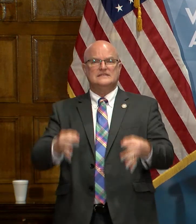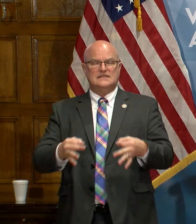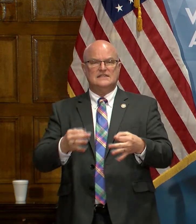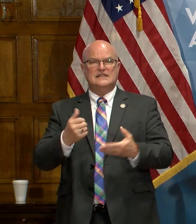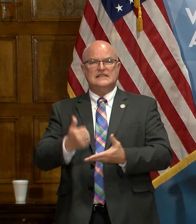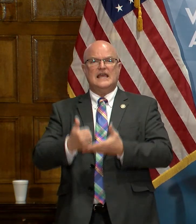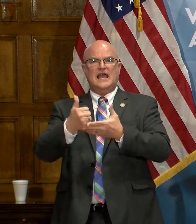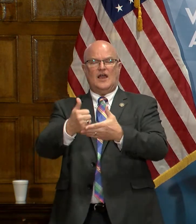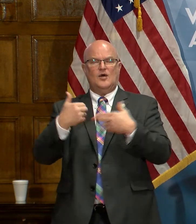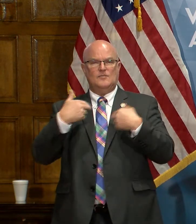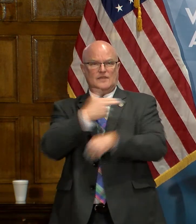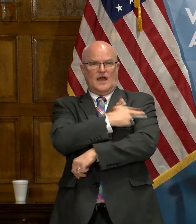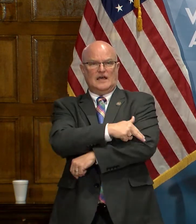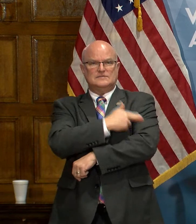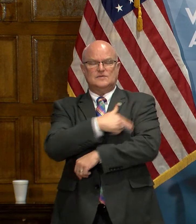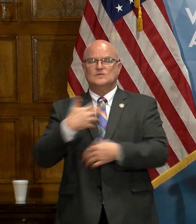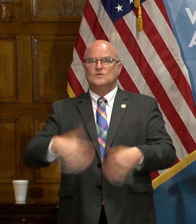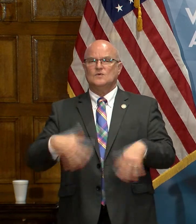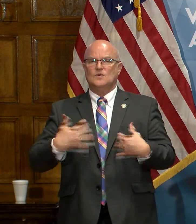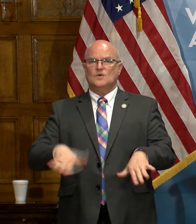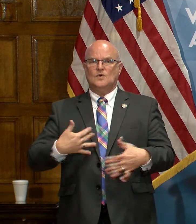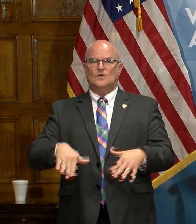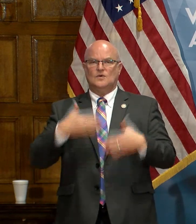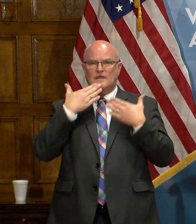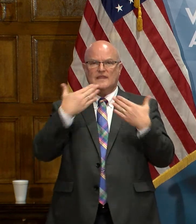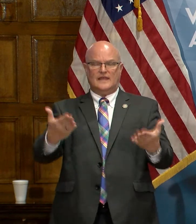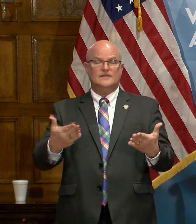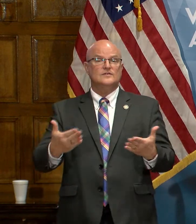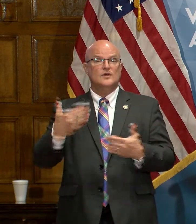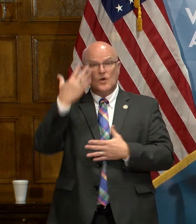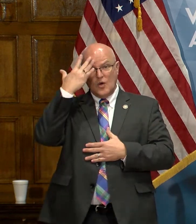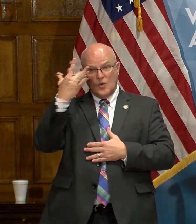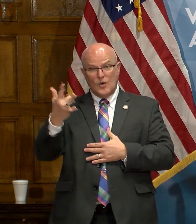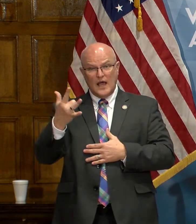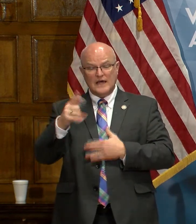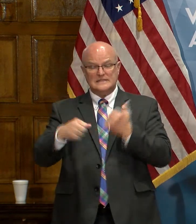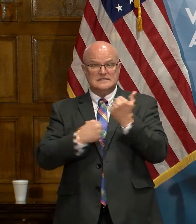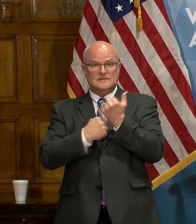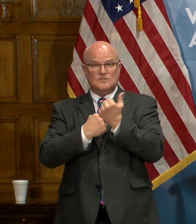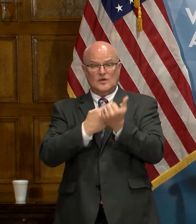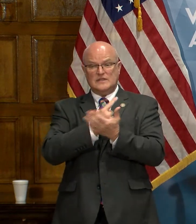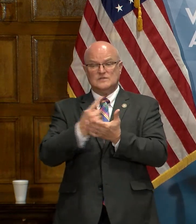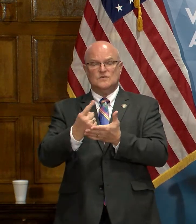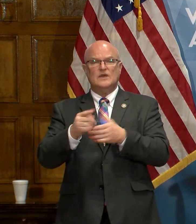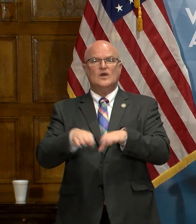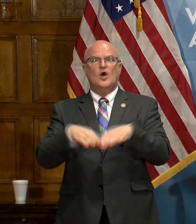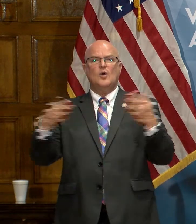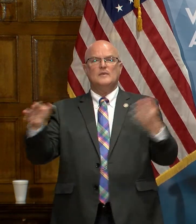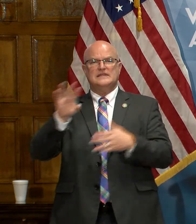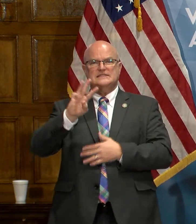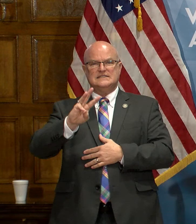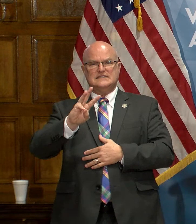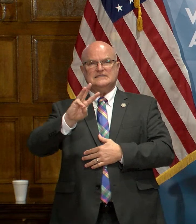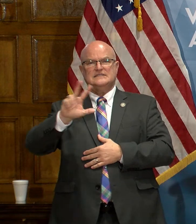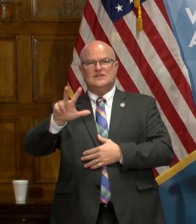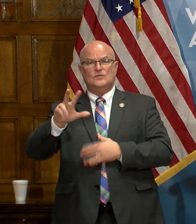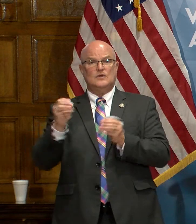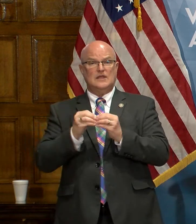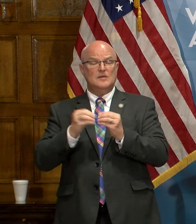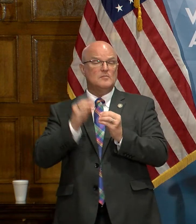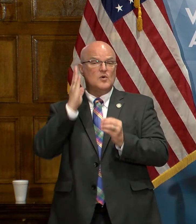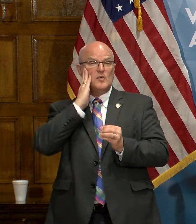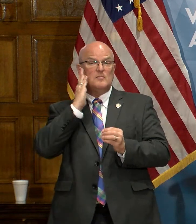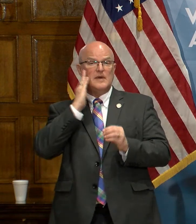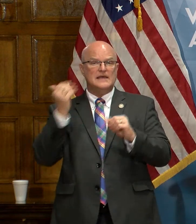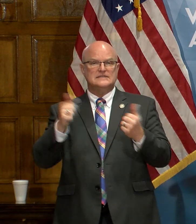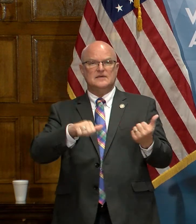made to help the healthcare community. Because of this support, this week, we opened 63 additional beds at